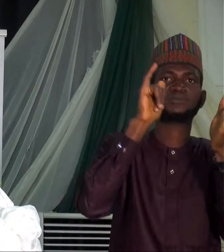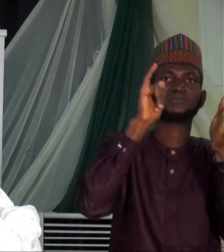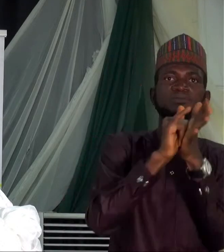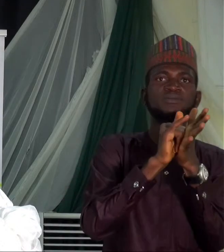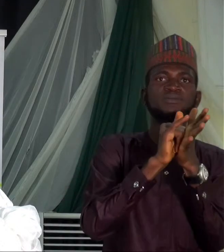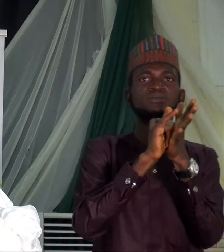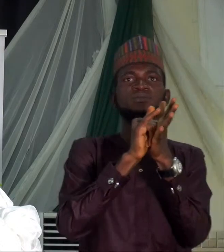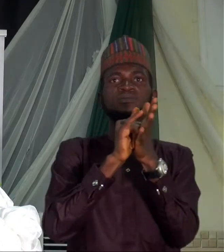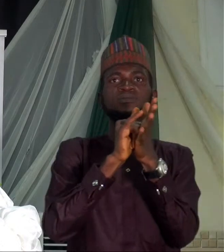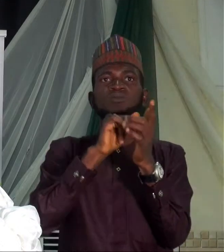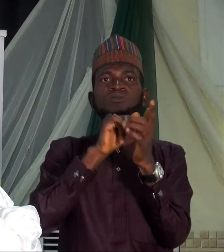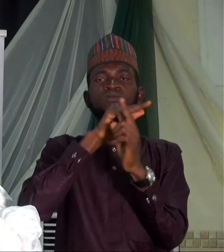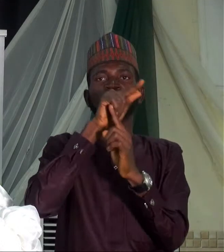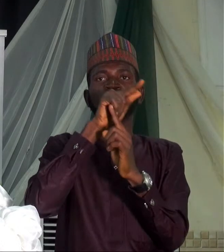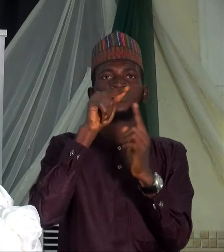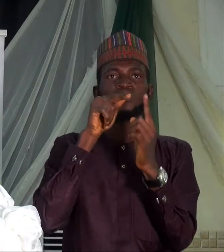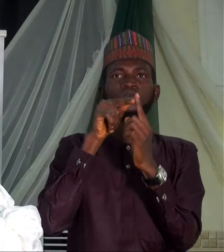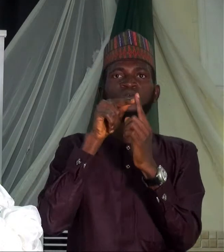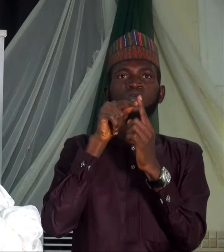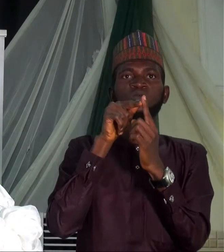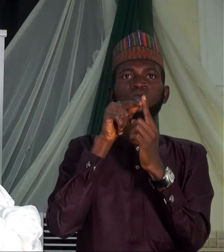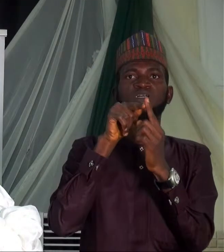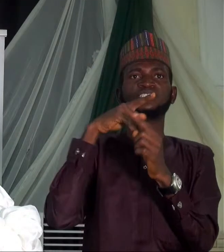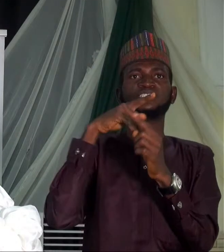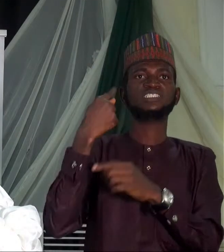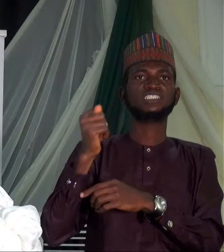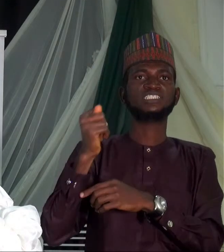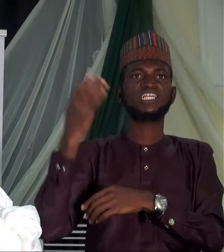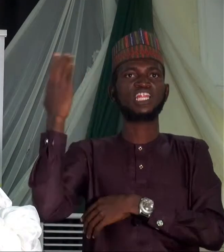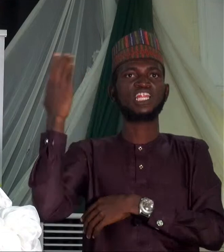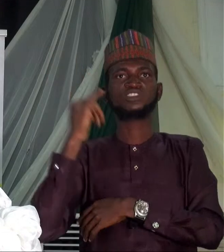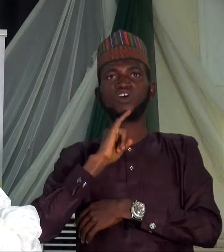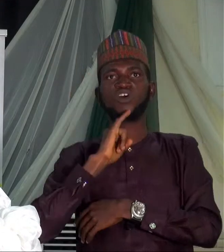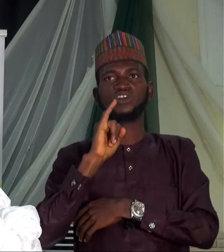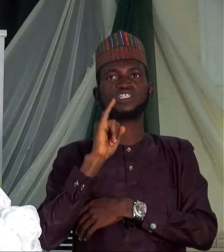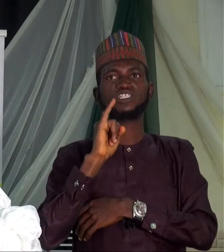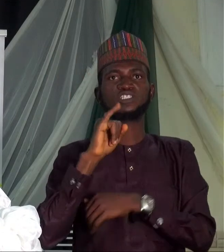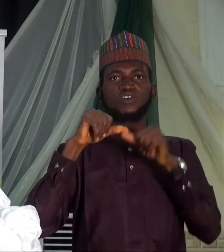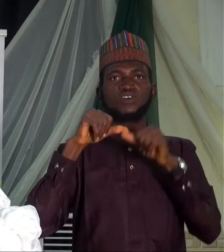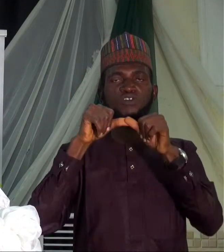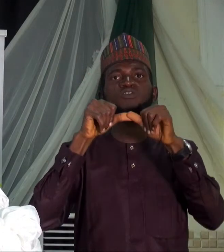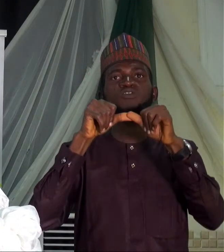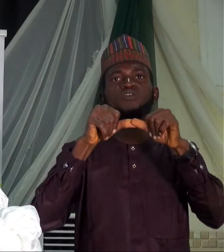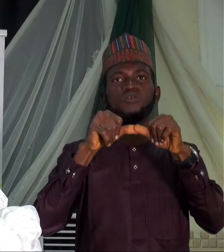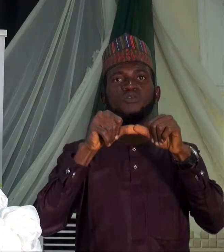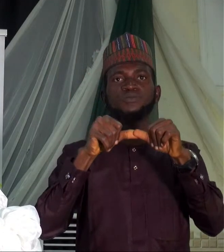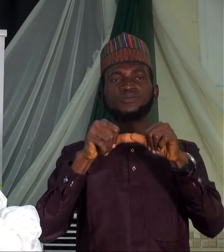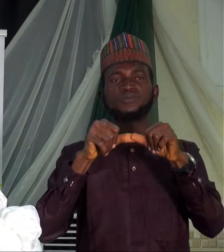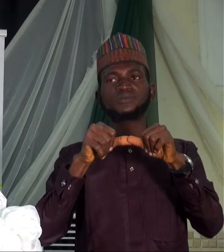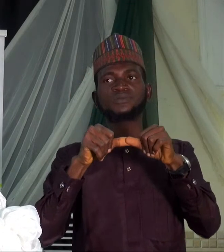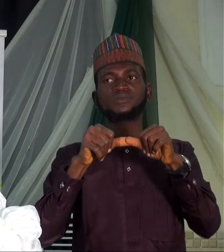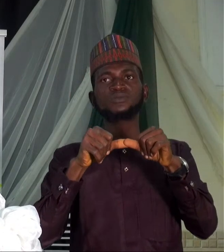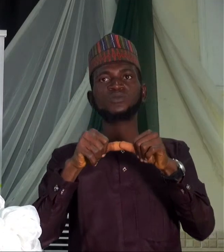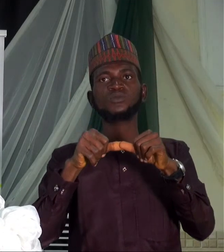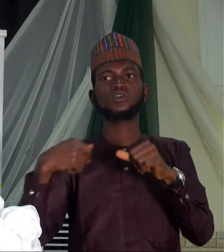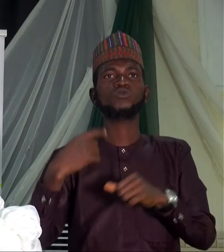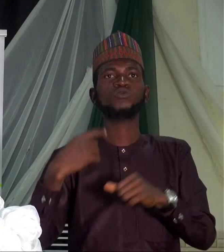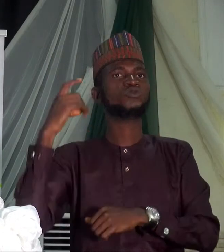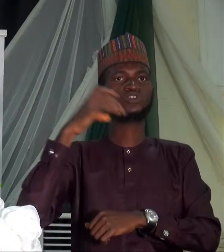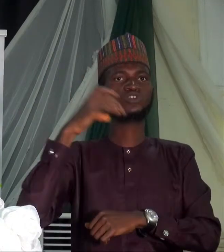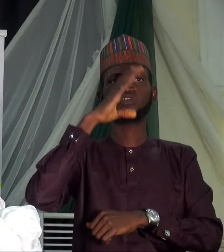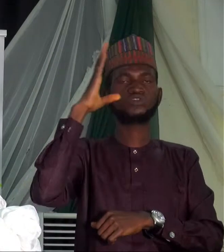gbati wa si ba nlo lowo papa julo ki a ma je ki nkankan